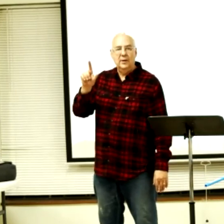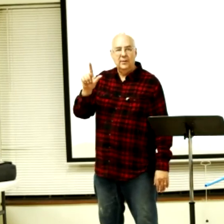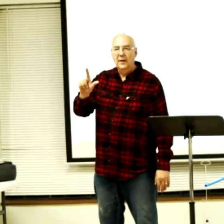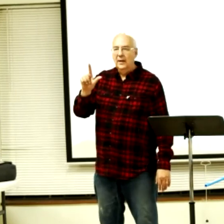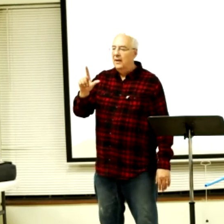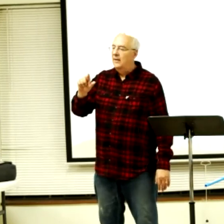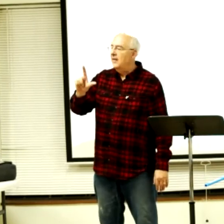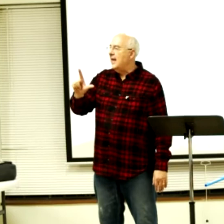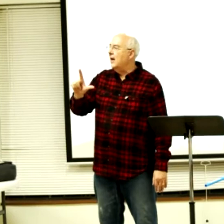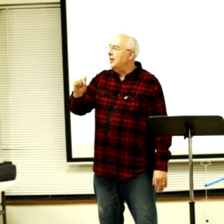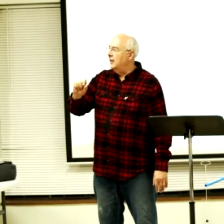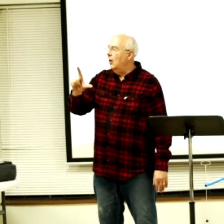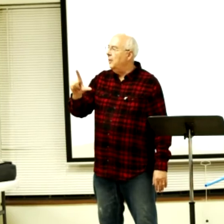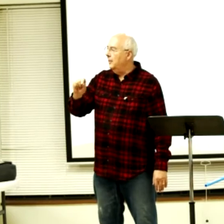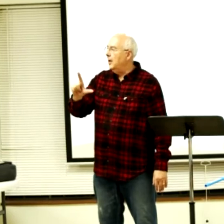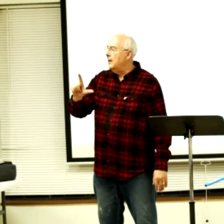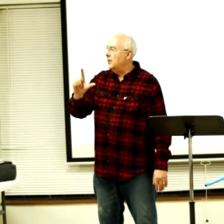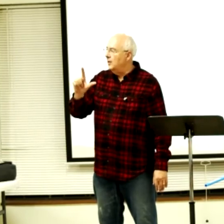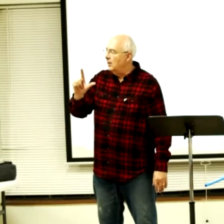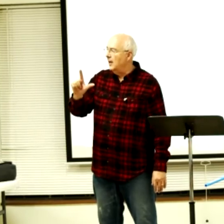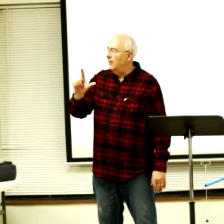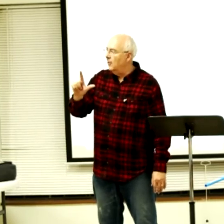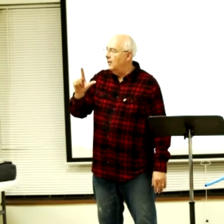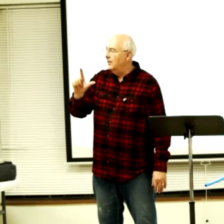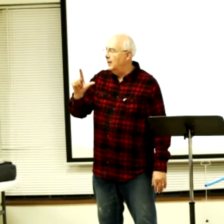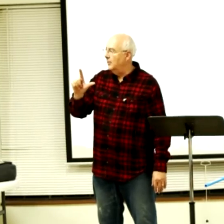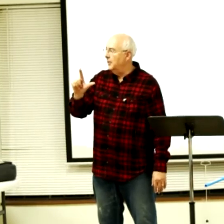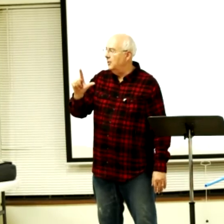So the L doesn't open and break, so you go kind of forward, a double motion.